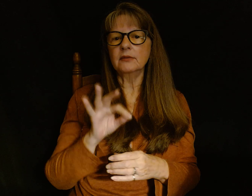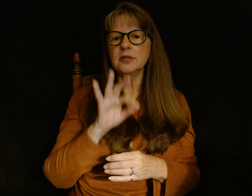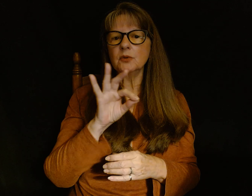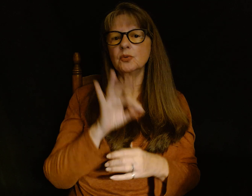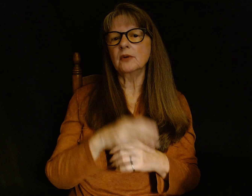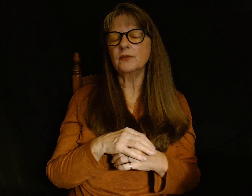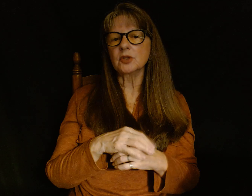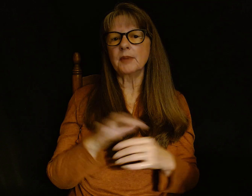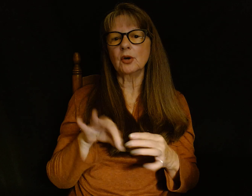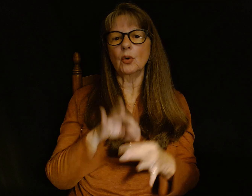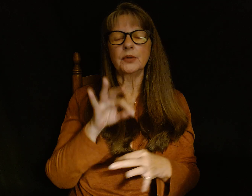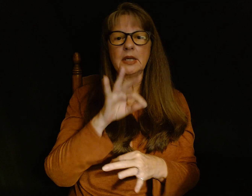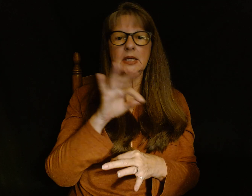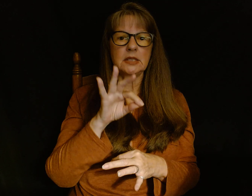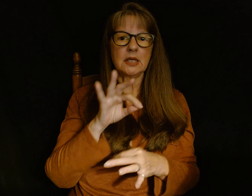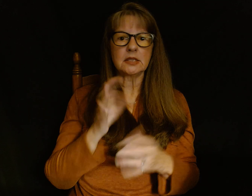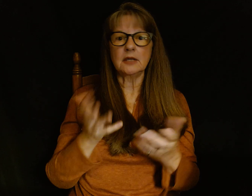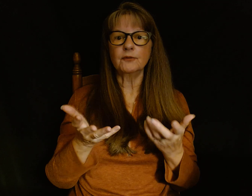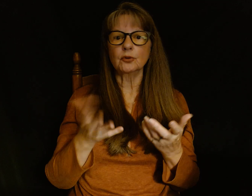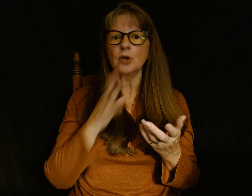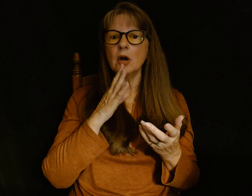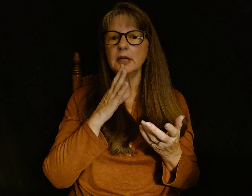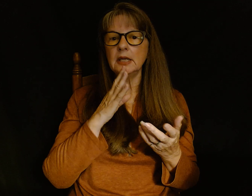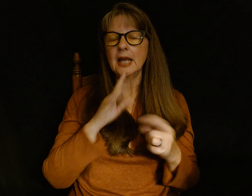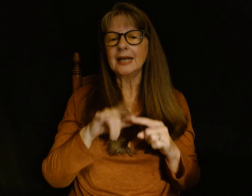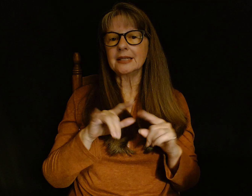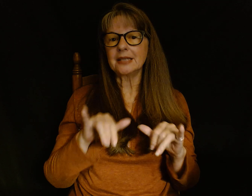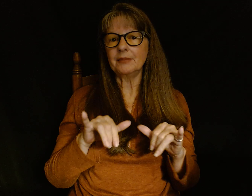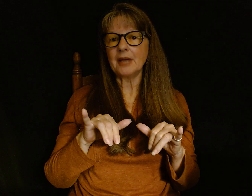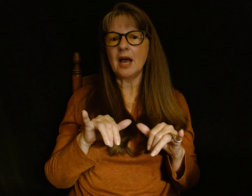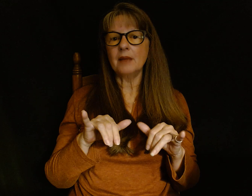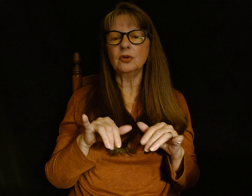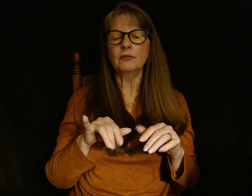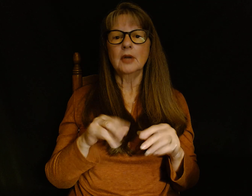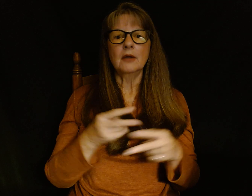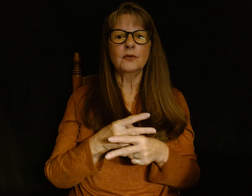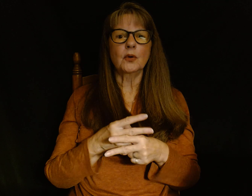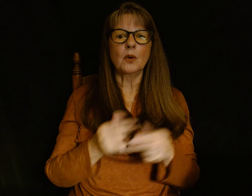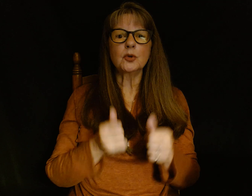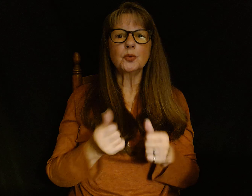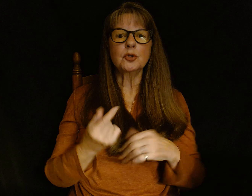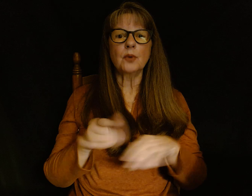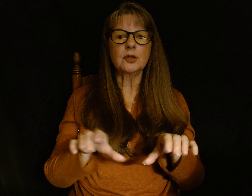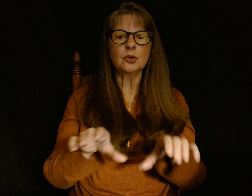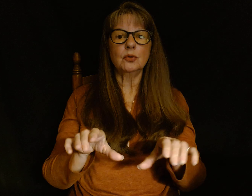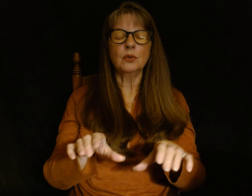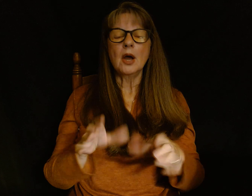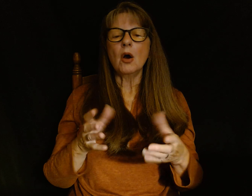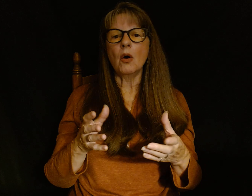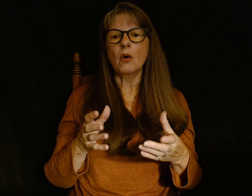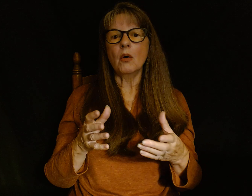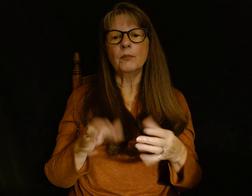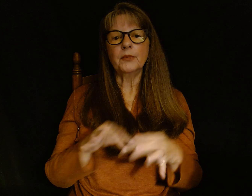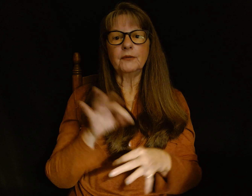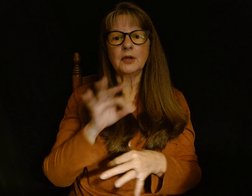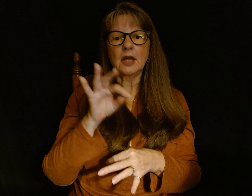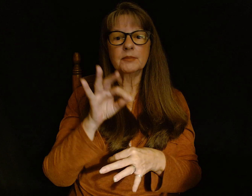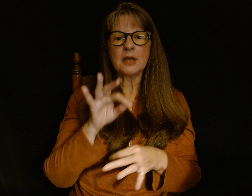which one feels better or the easiest. And if you're talking at the same time and you figure out which one do I do, if it comes out with